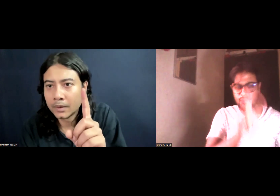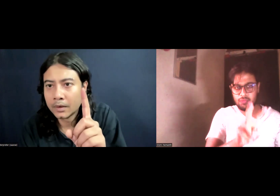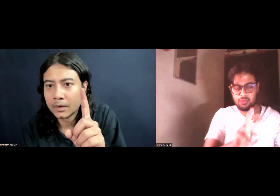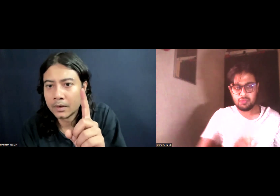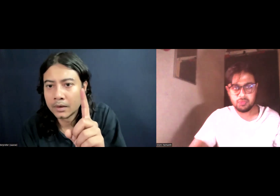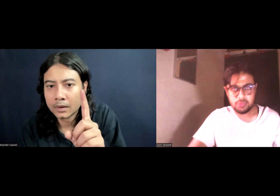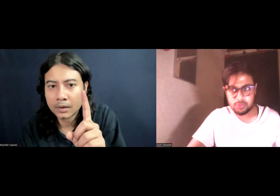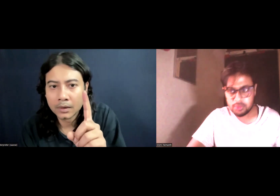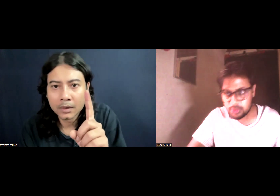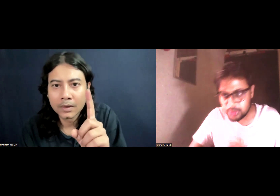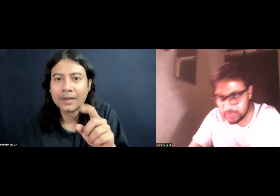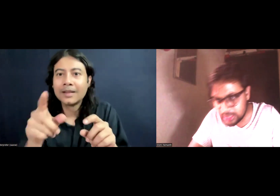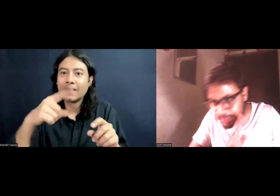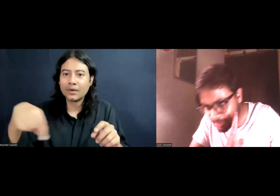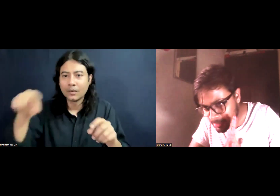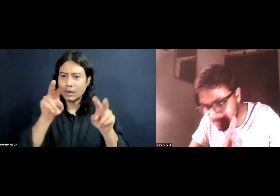Uh,